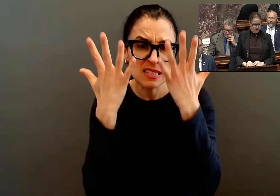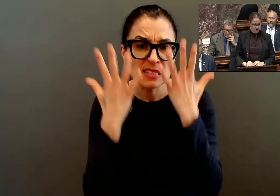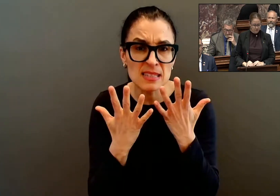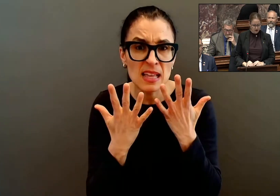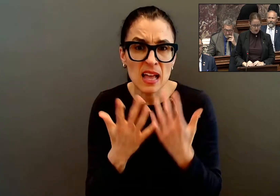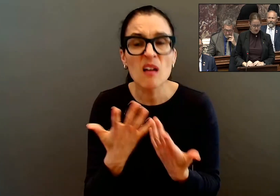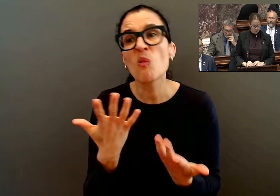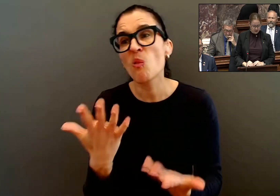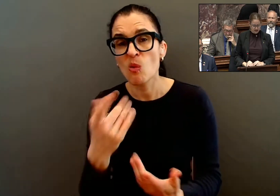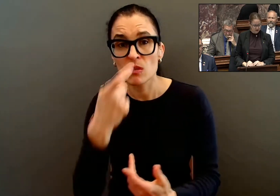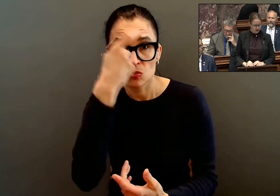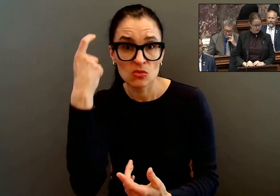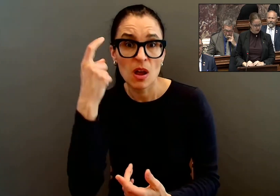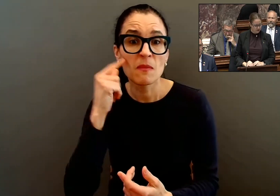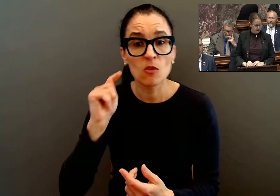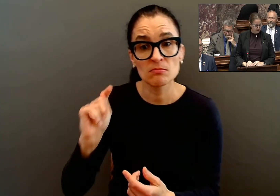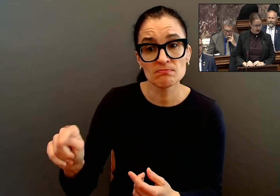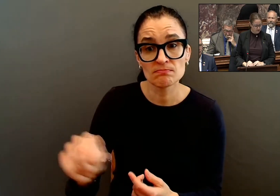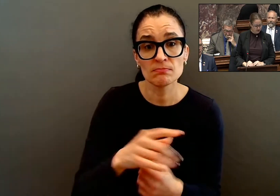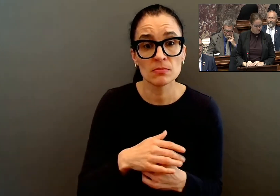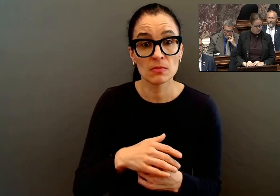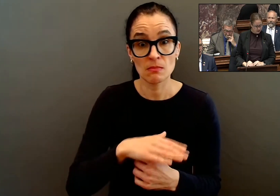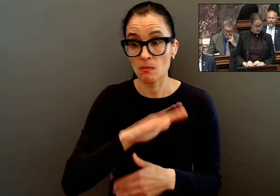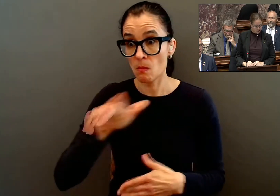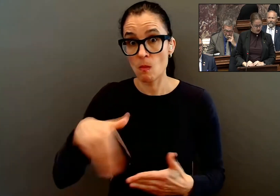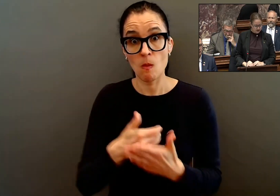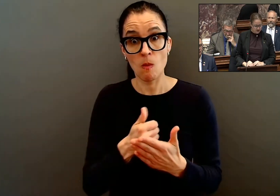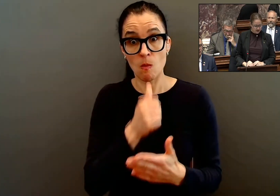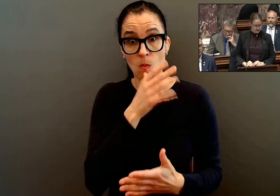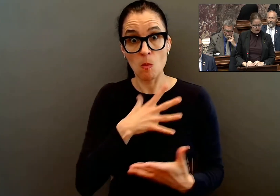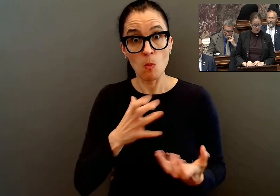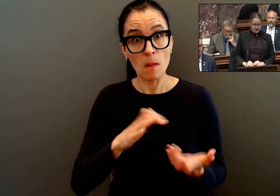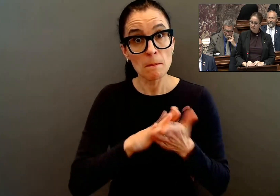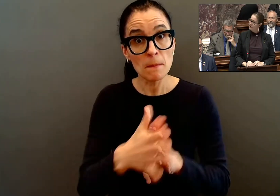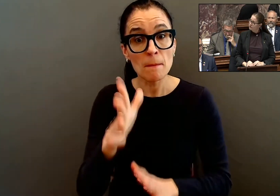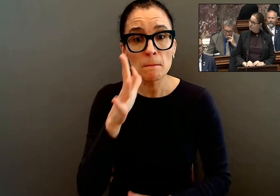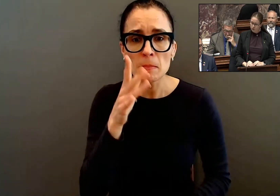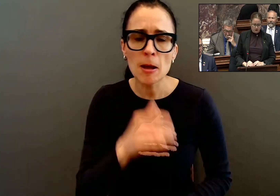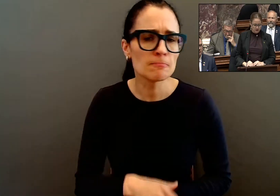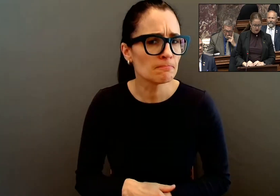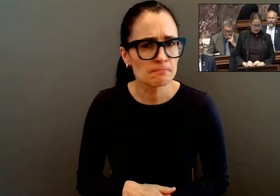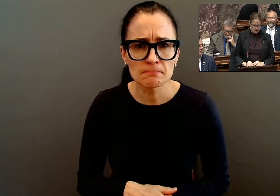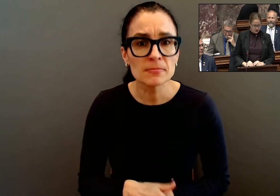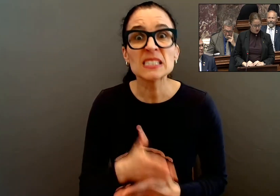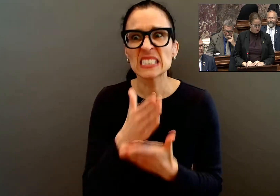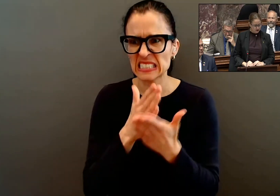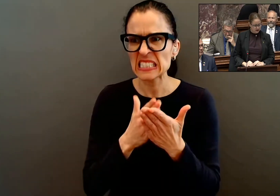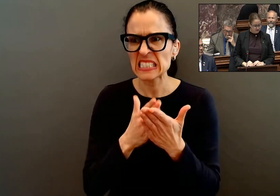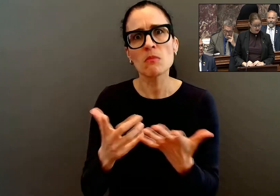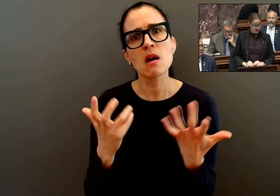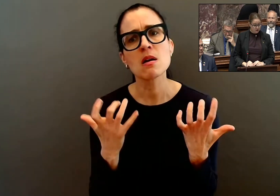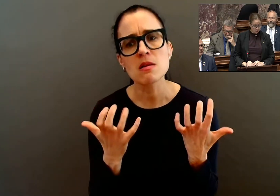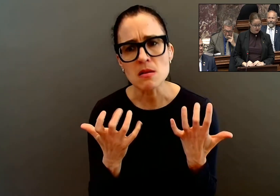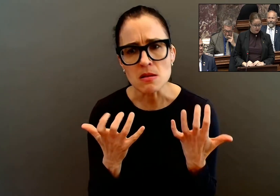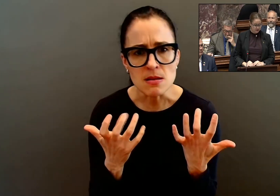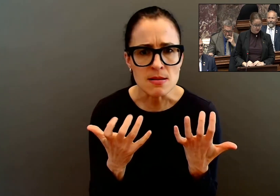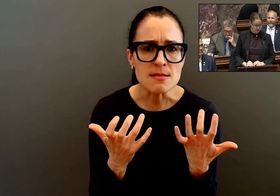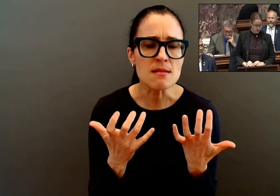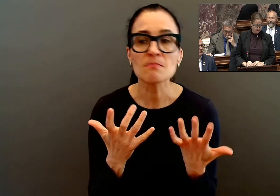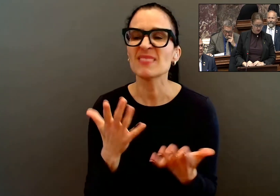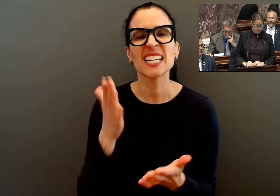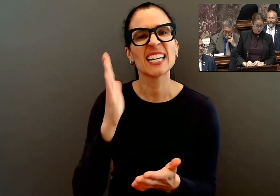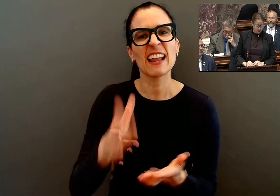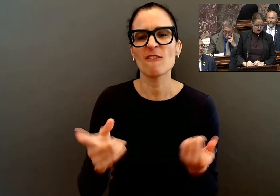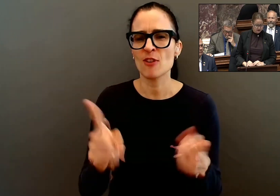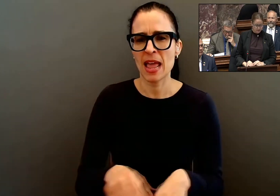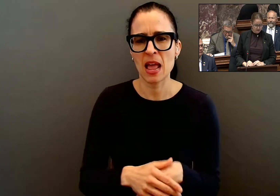women yearn for an opportunity to be a mother that never happened. Some of us have the best mothers in the world, while some of us have the worst mothers in the